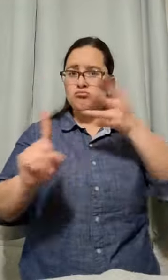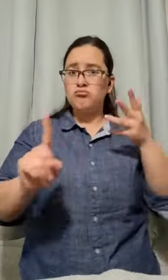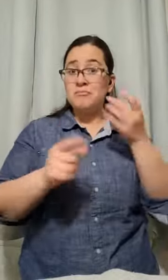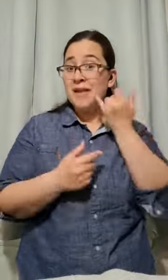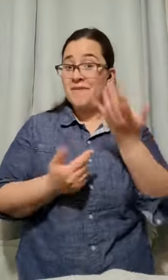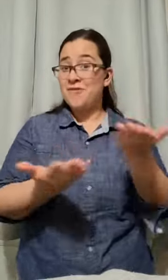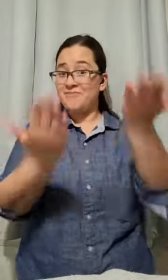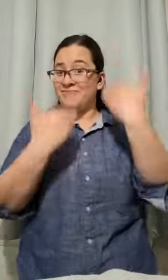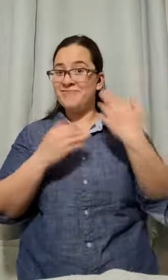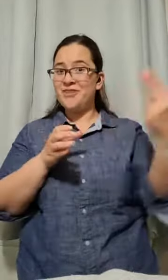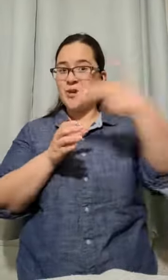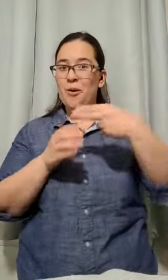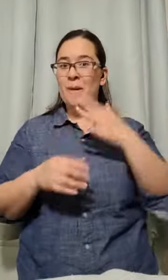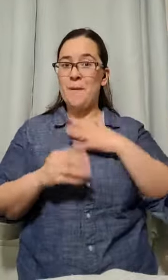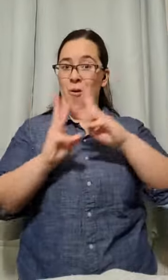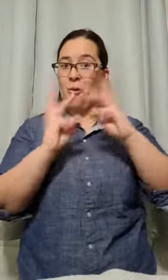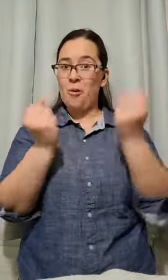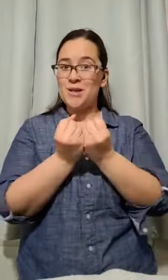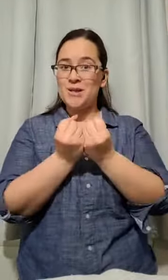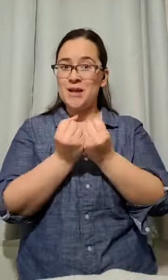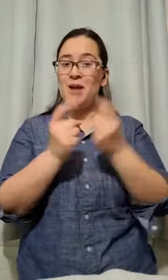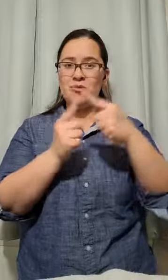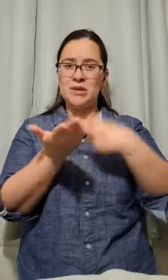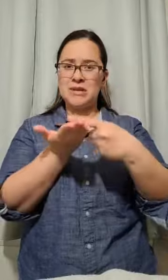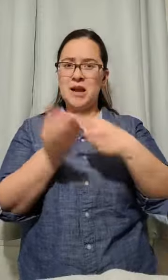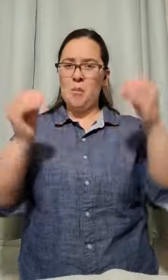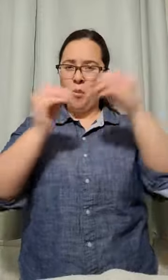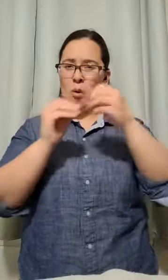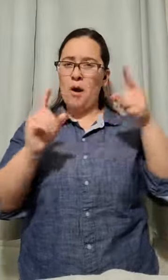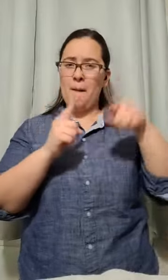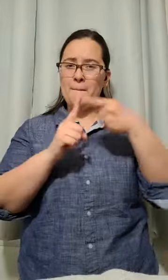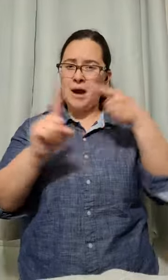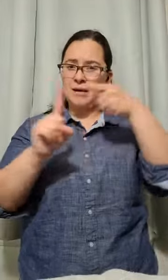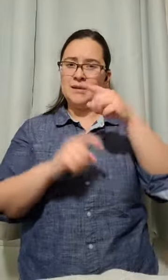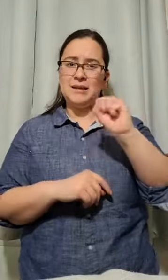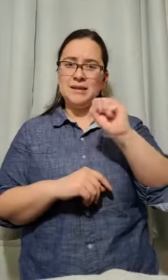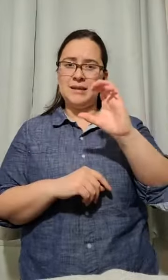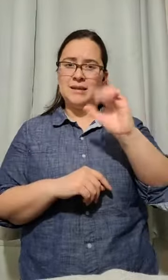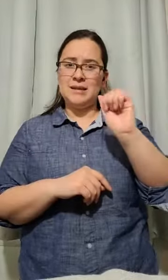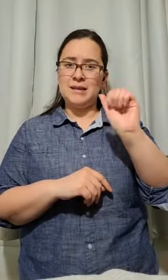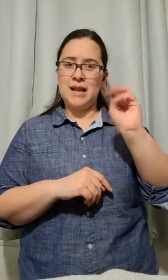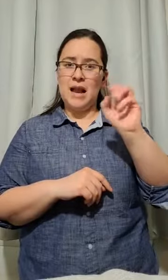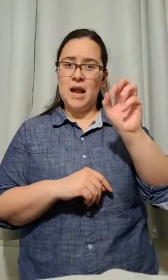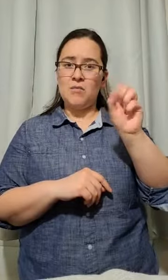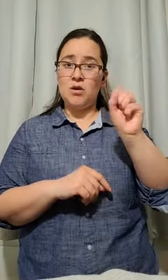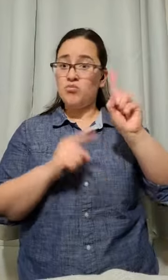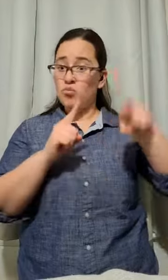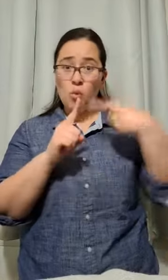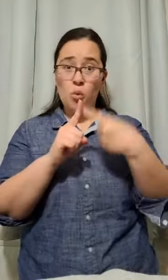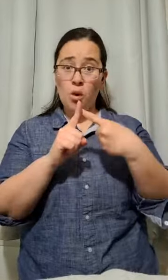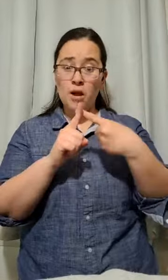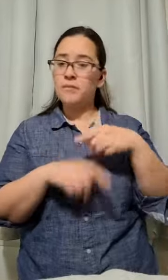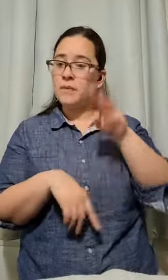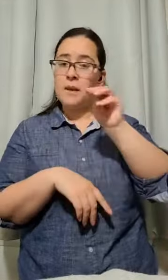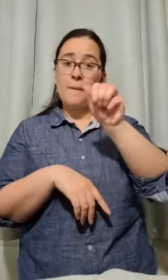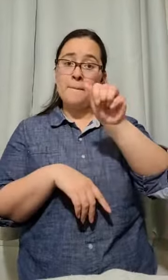Wontich, and I think he originally came to Hungerford as a PC. We used to go out, crew a car together, on many